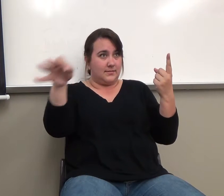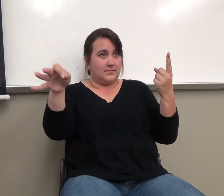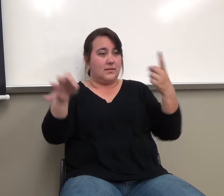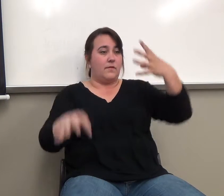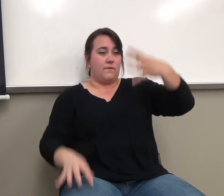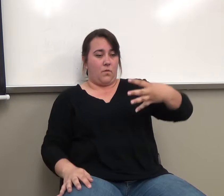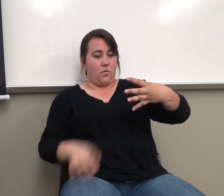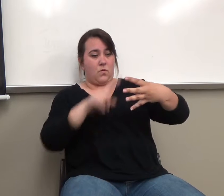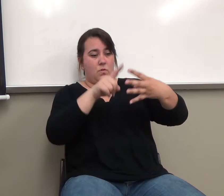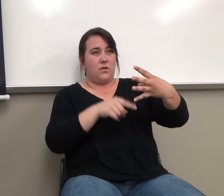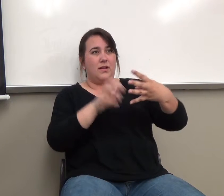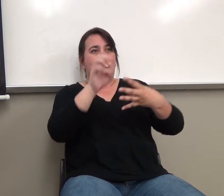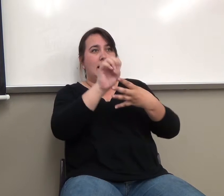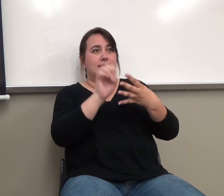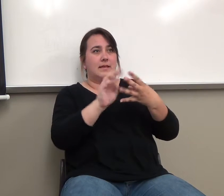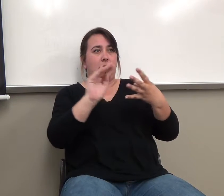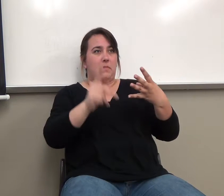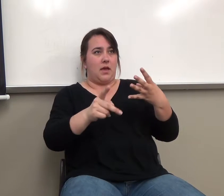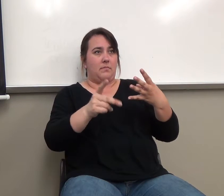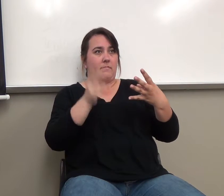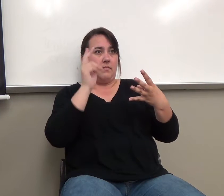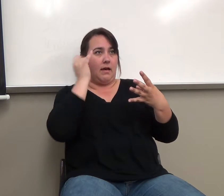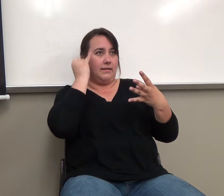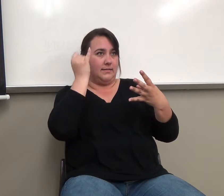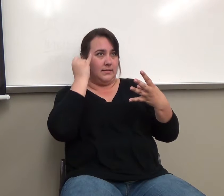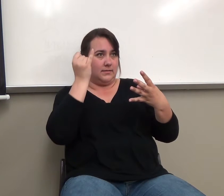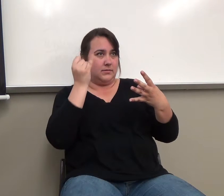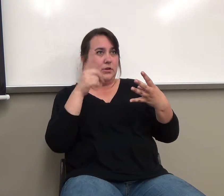not support this argument?